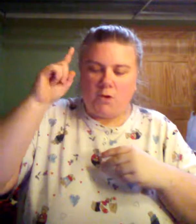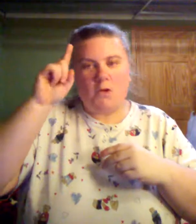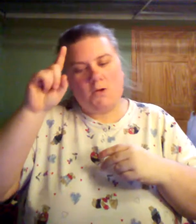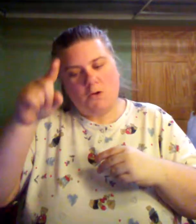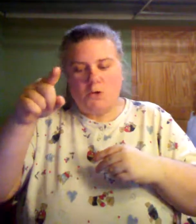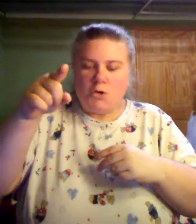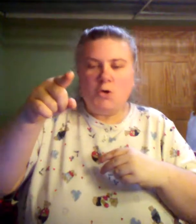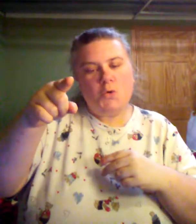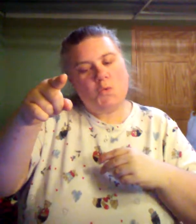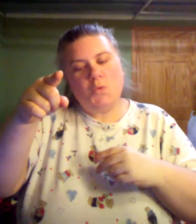falling for you